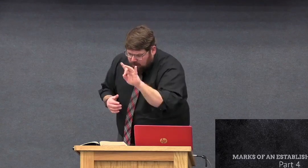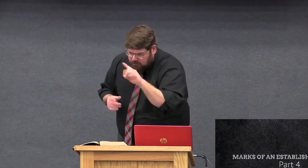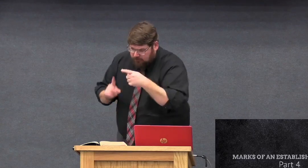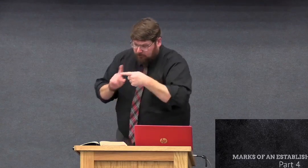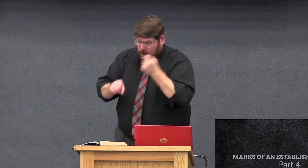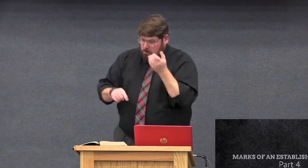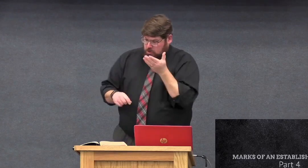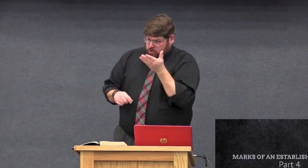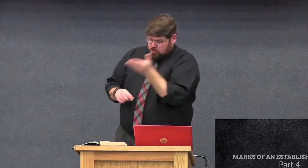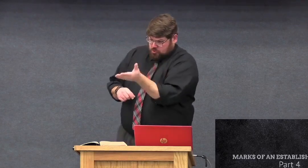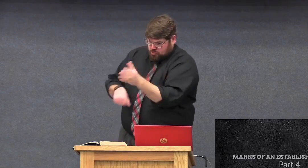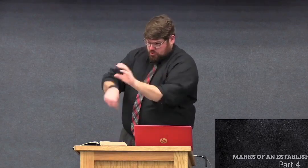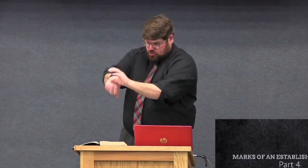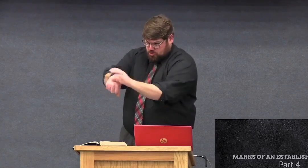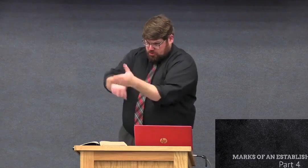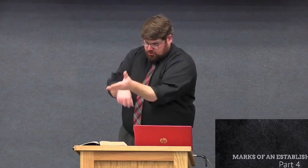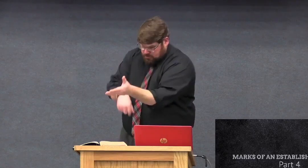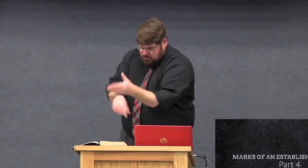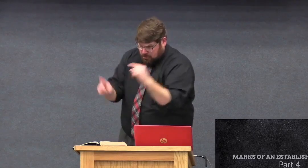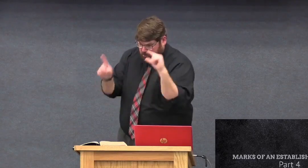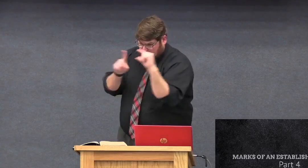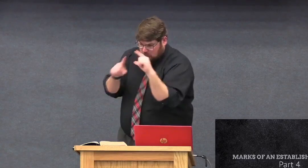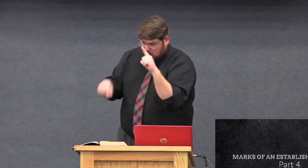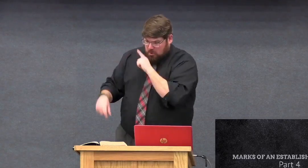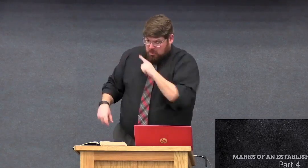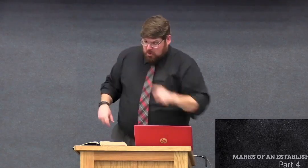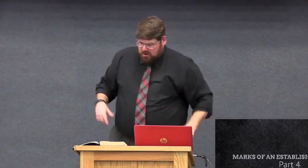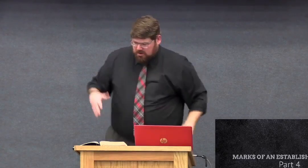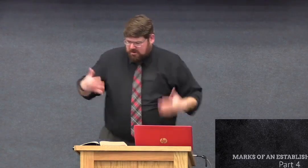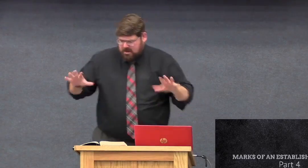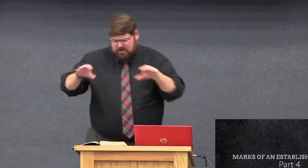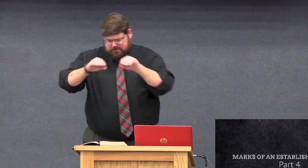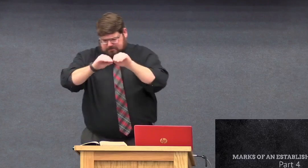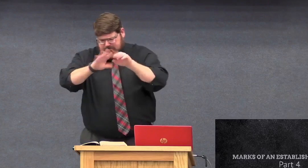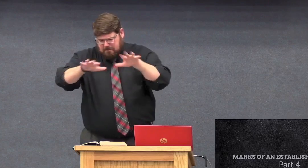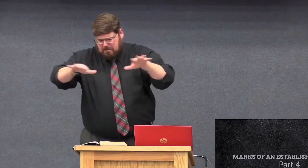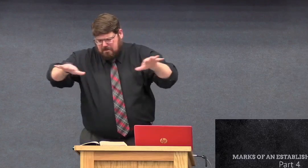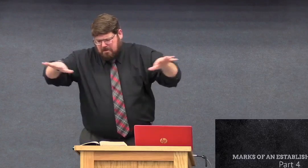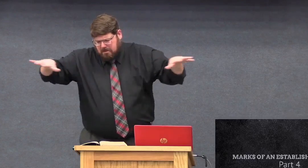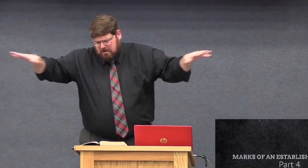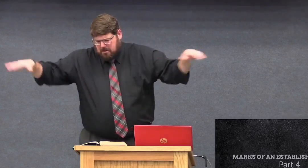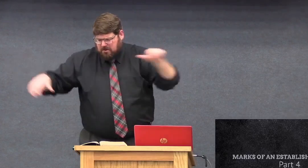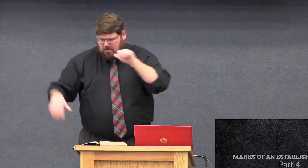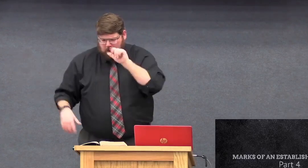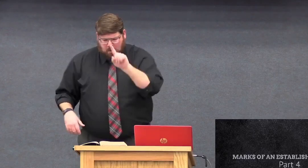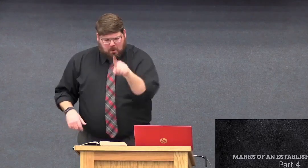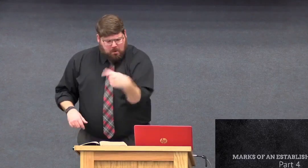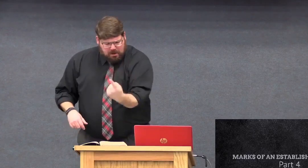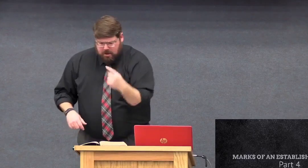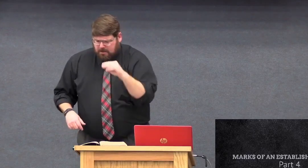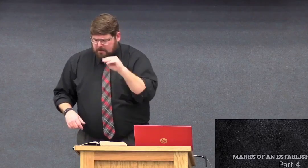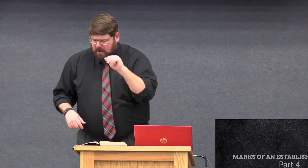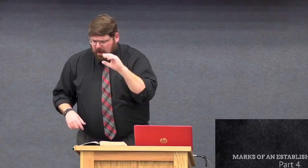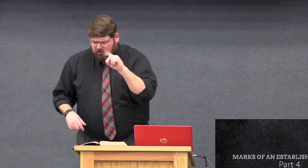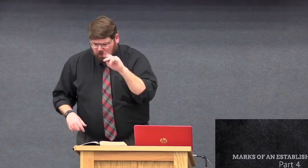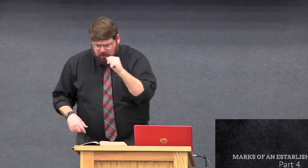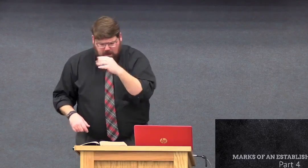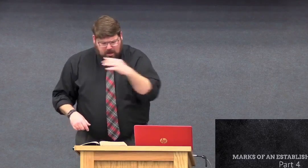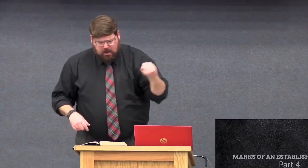and in Achaia. And verse 8, for not only has the word of the Lord sounded forth from you, but your